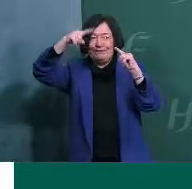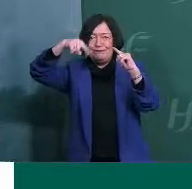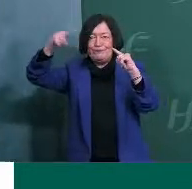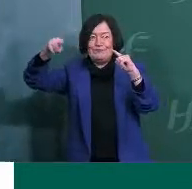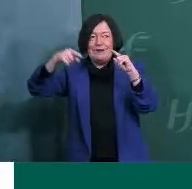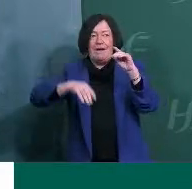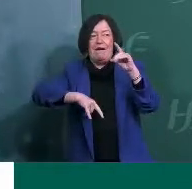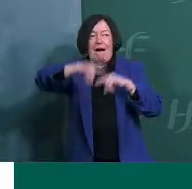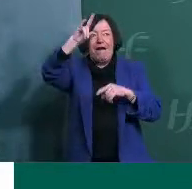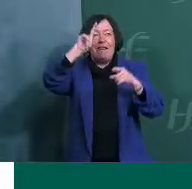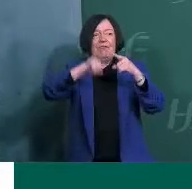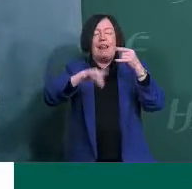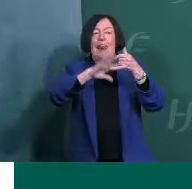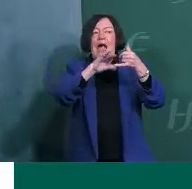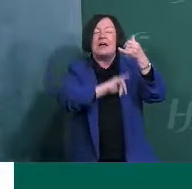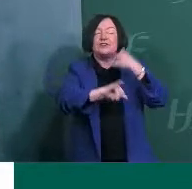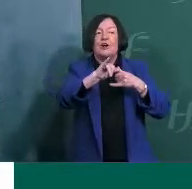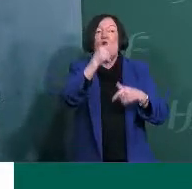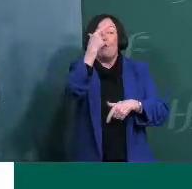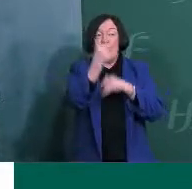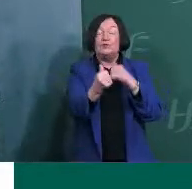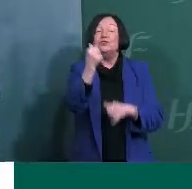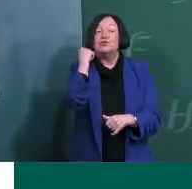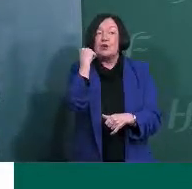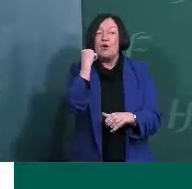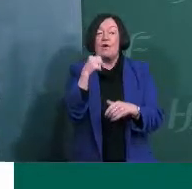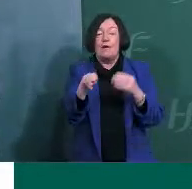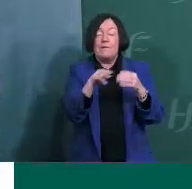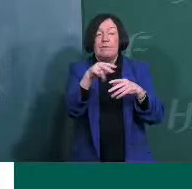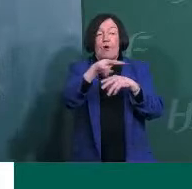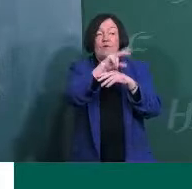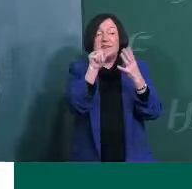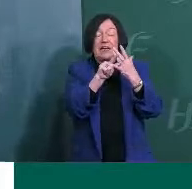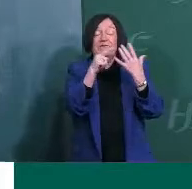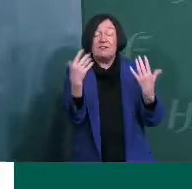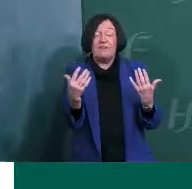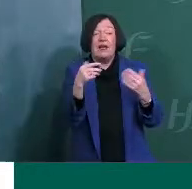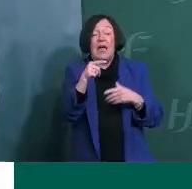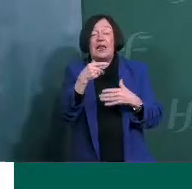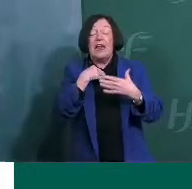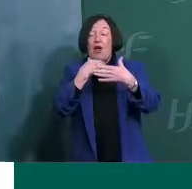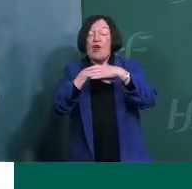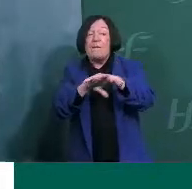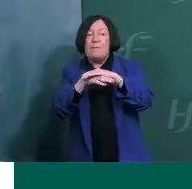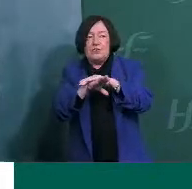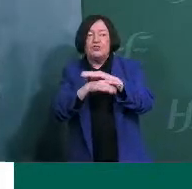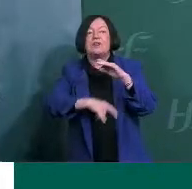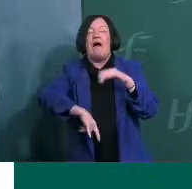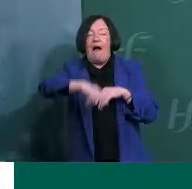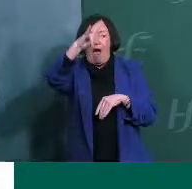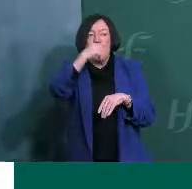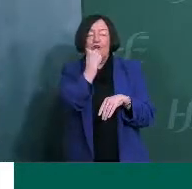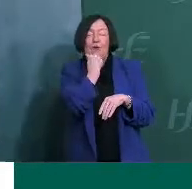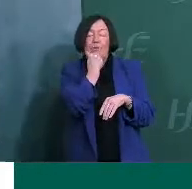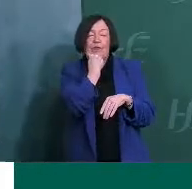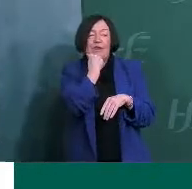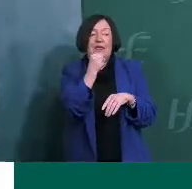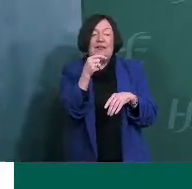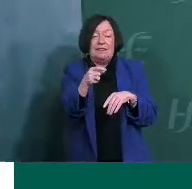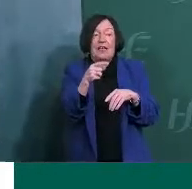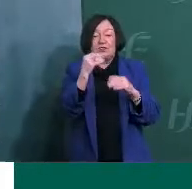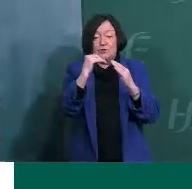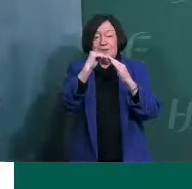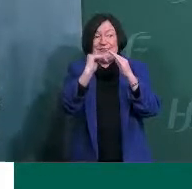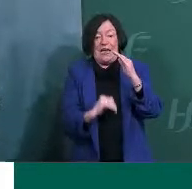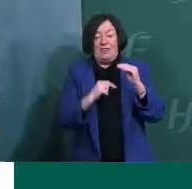last year or the year before in terms of people aged over 75 attending, and our admissions equally running higher, and likewise that has come